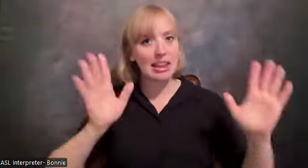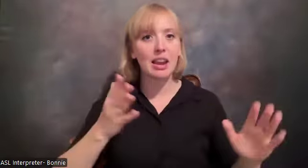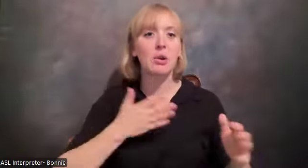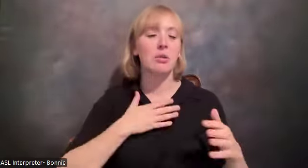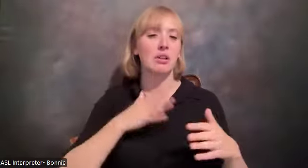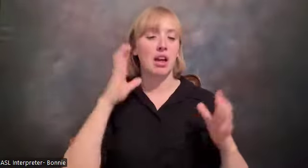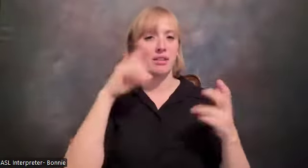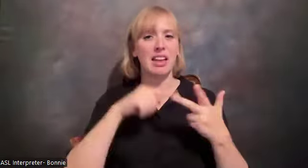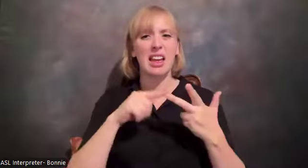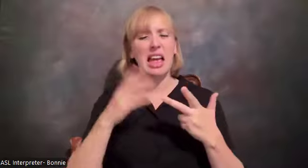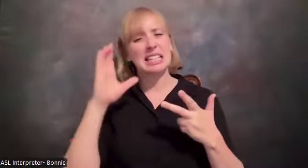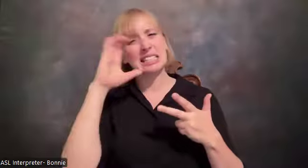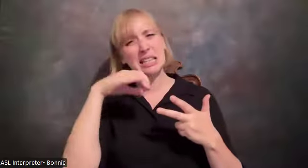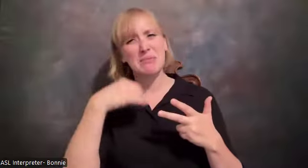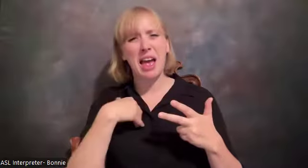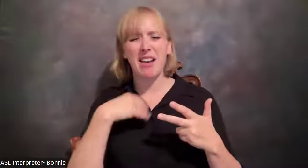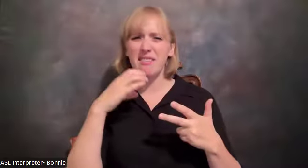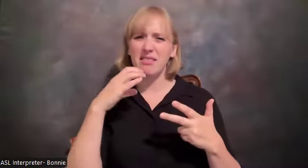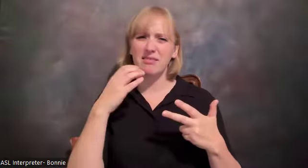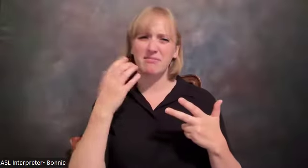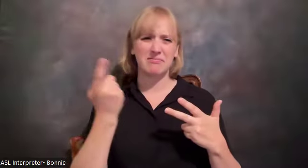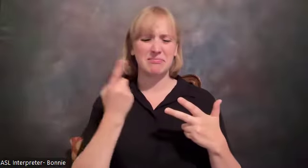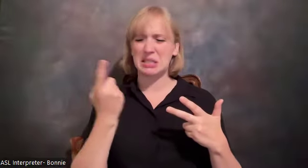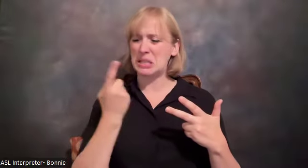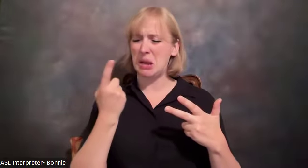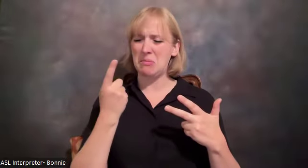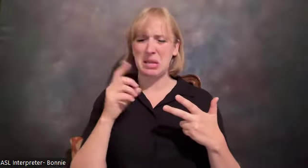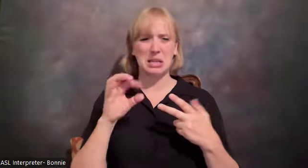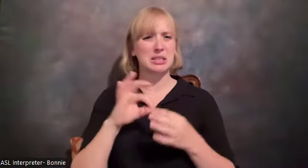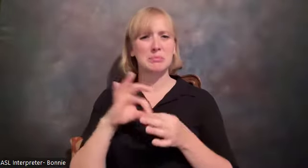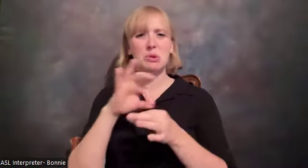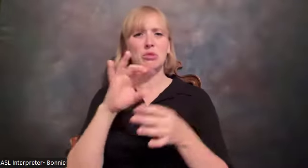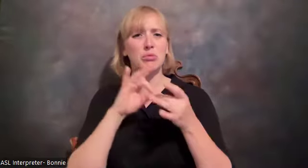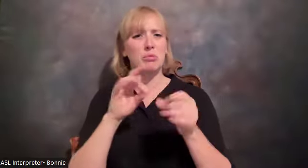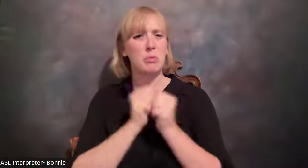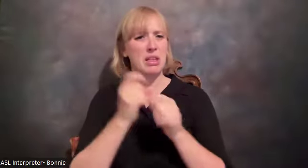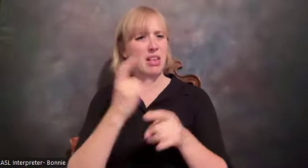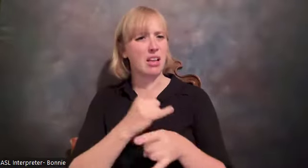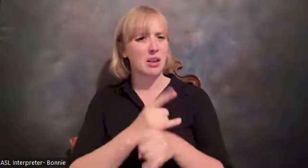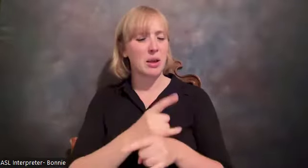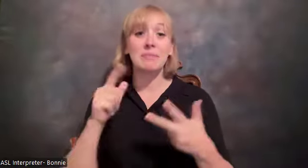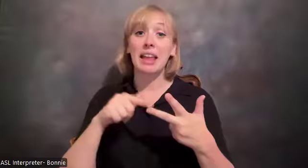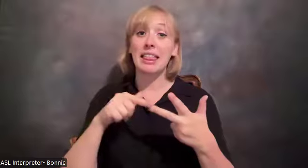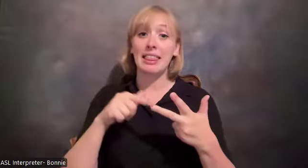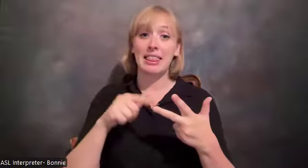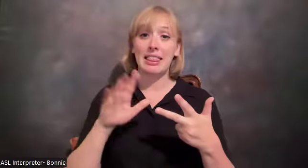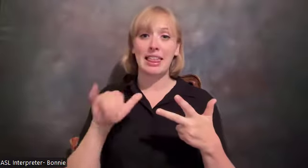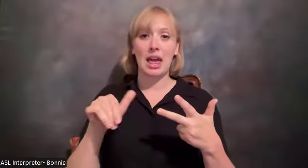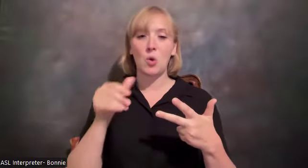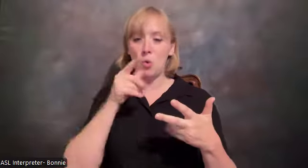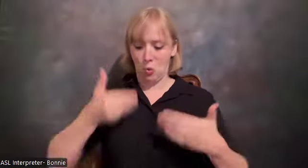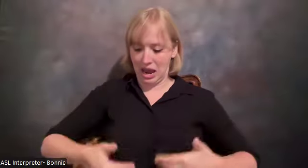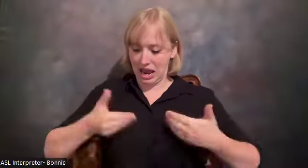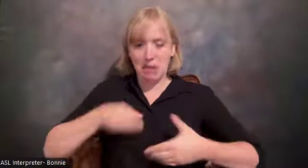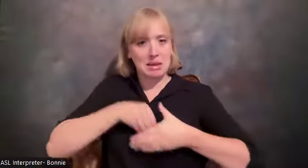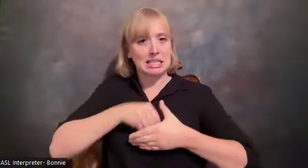with alcohol. But I also seem to have an abnormal spiritual relationship with alcohol. This spirit, this thing that makes me, this thing